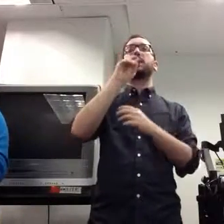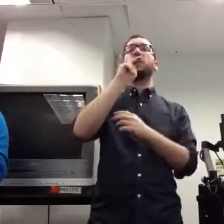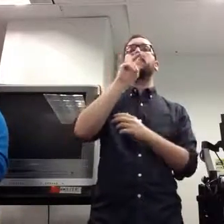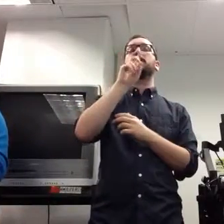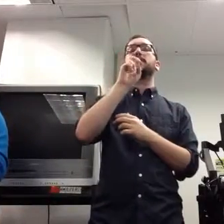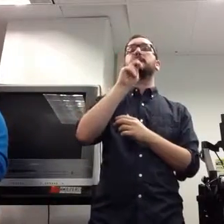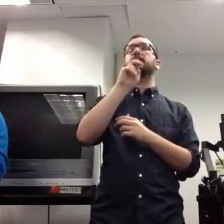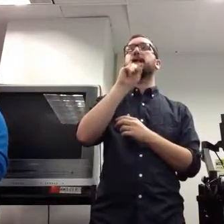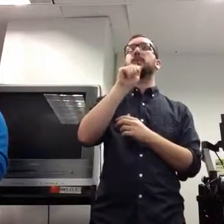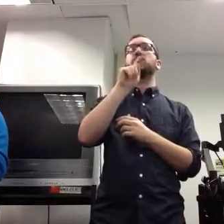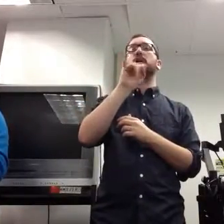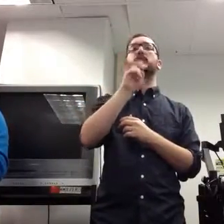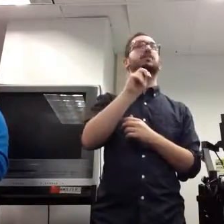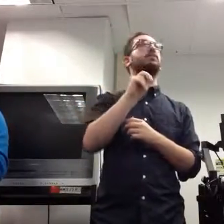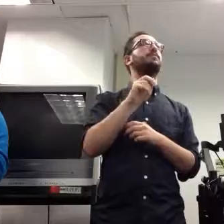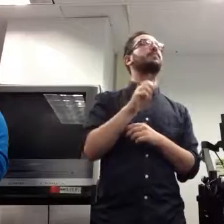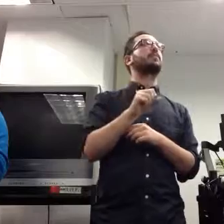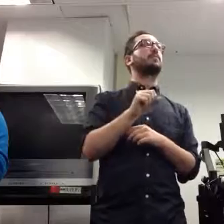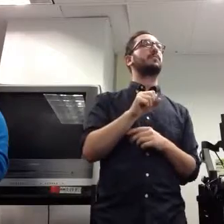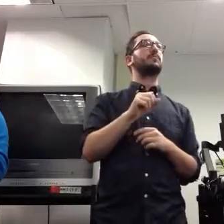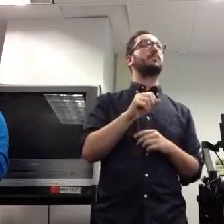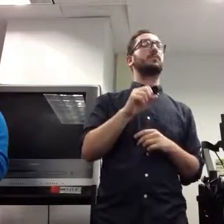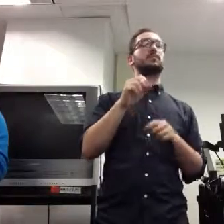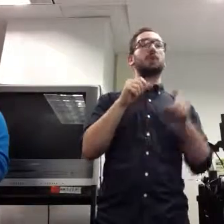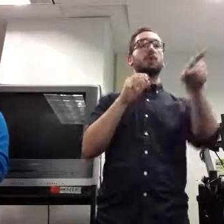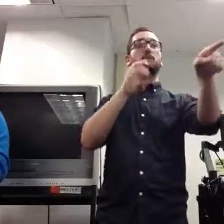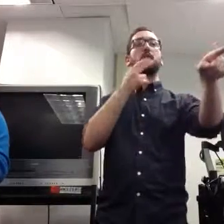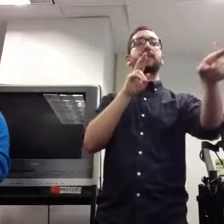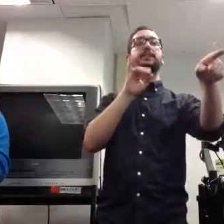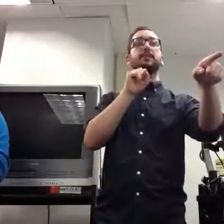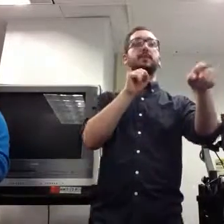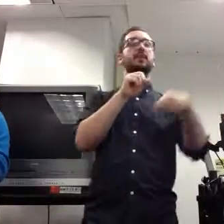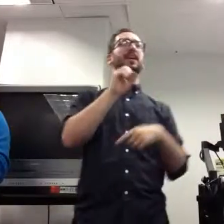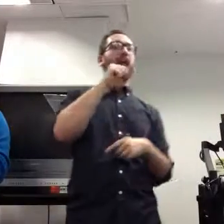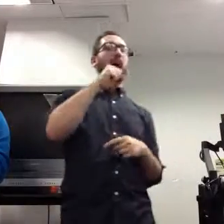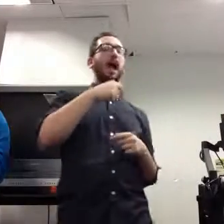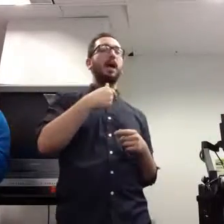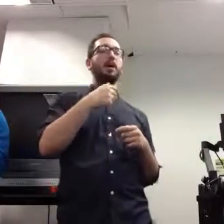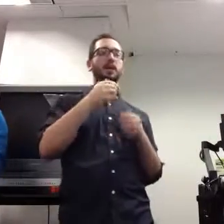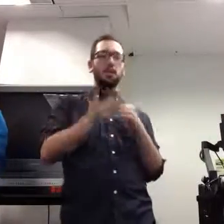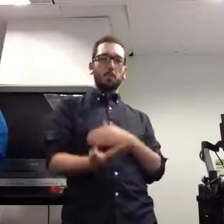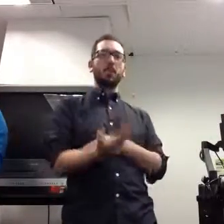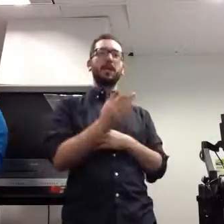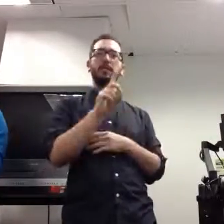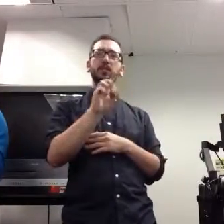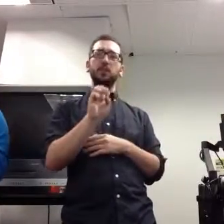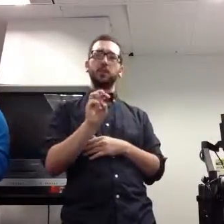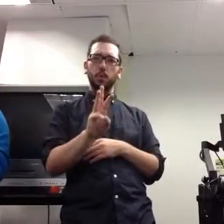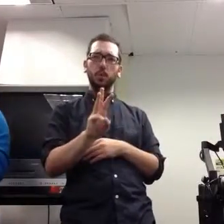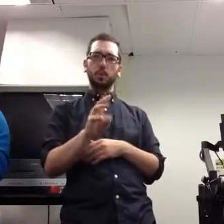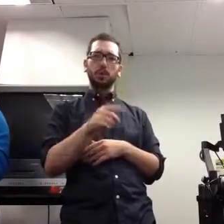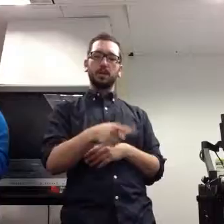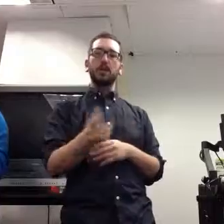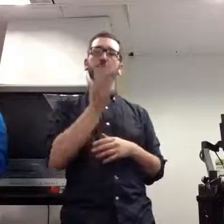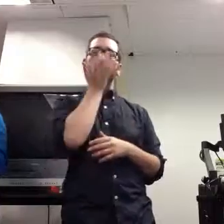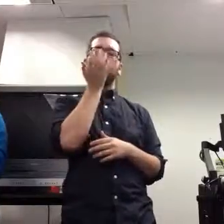Curtis? Well, I do, in the morning. Okay, dew on the grass. If you happen to get up nice